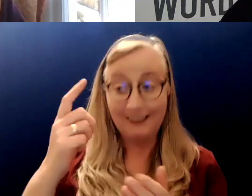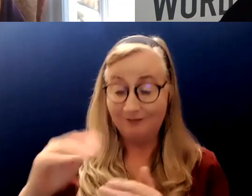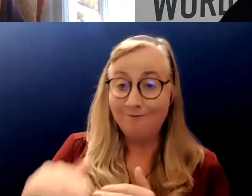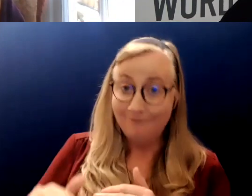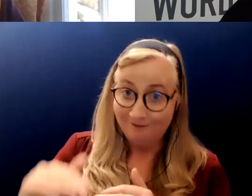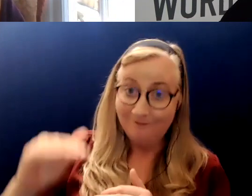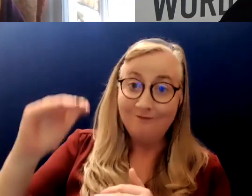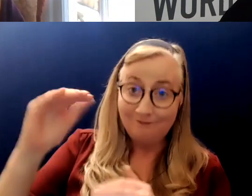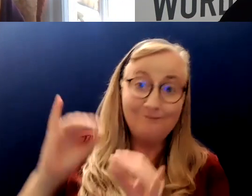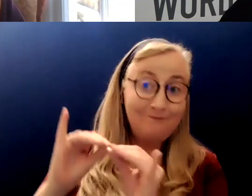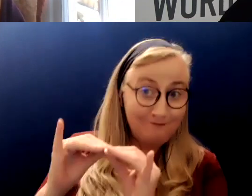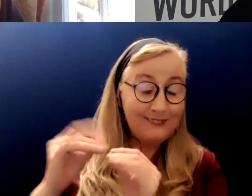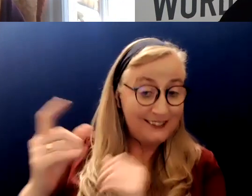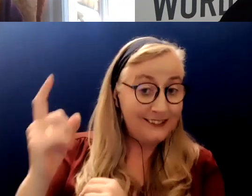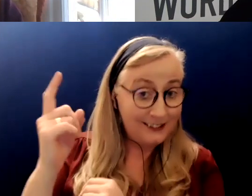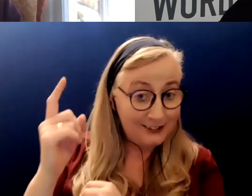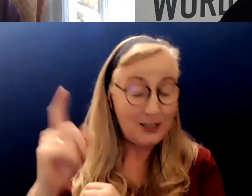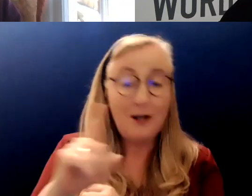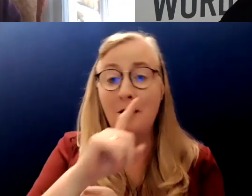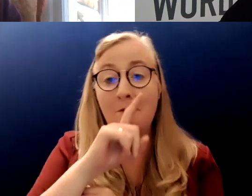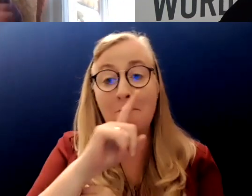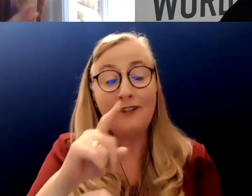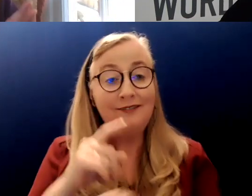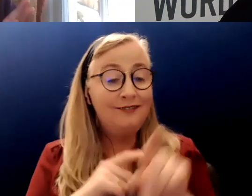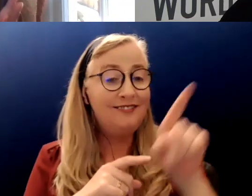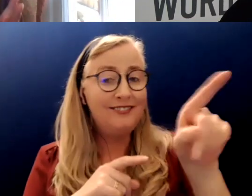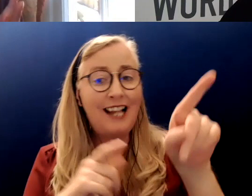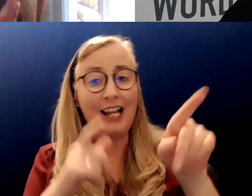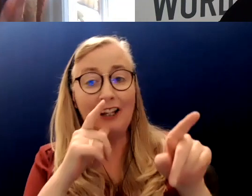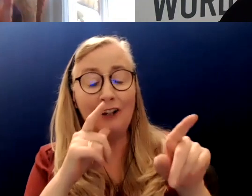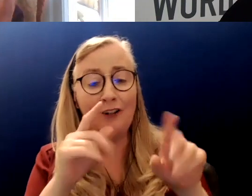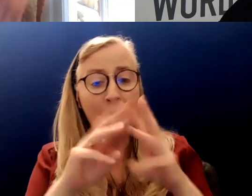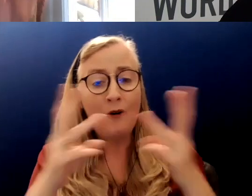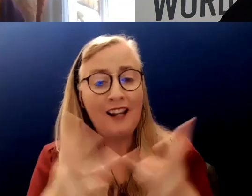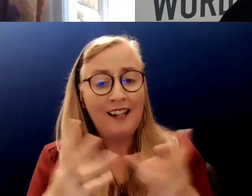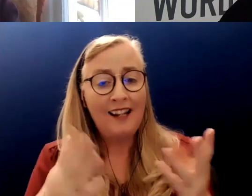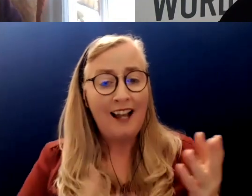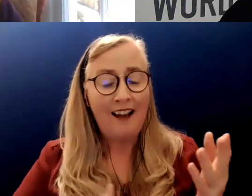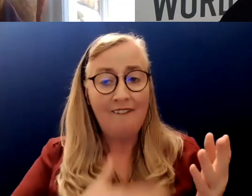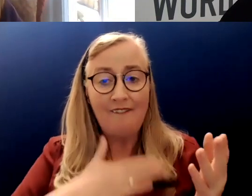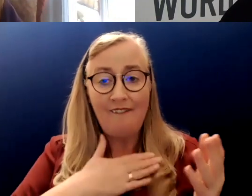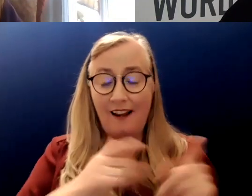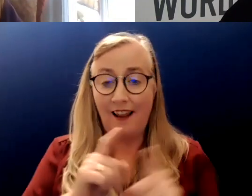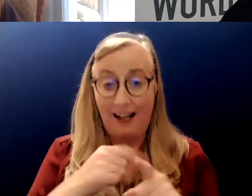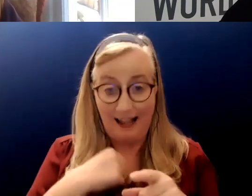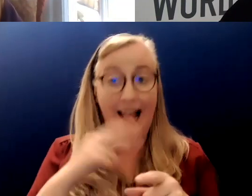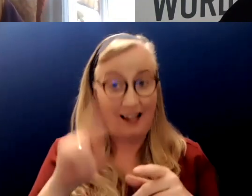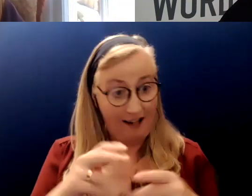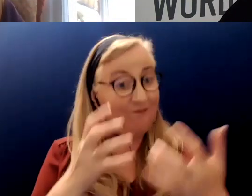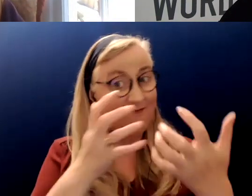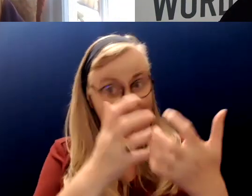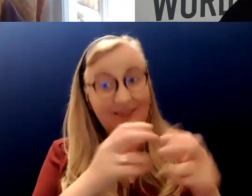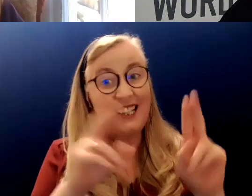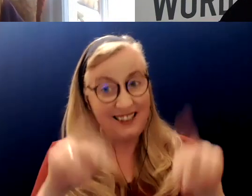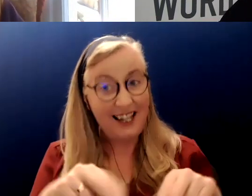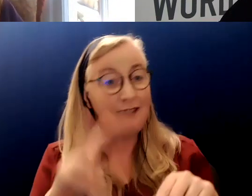Um, but then out in the hearing world, I felt like I had free reign and I could do as I wished. But